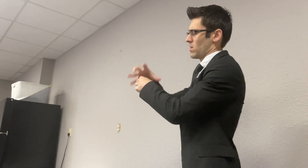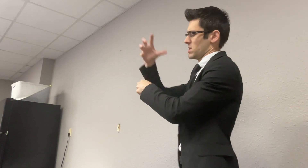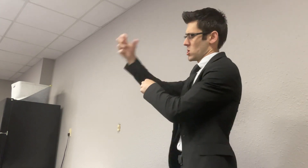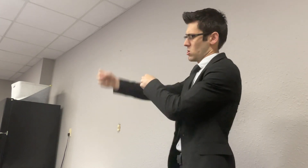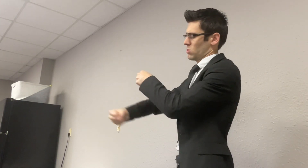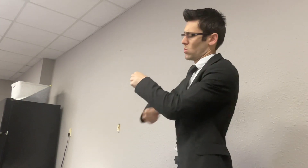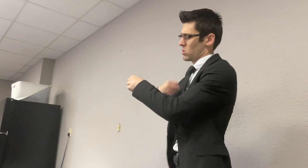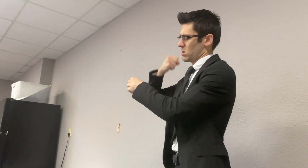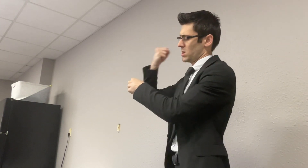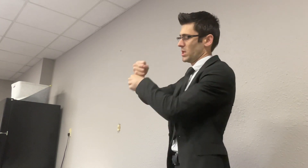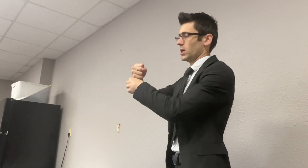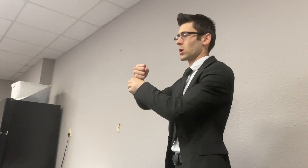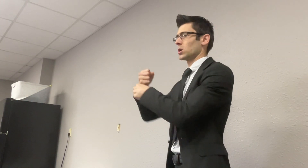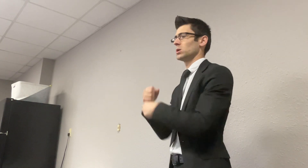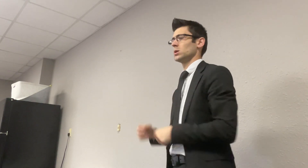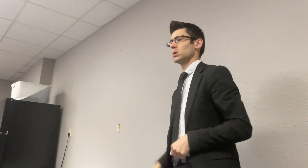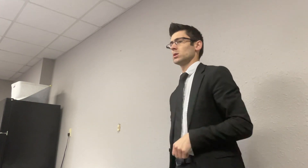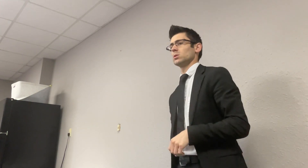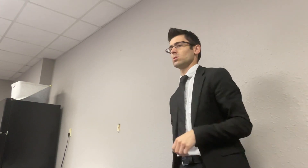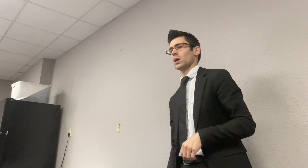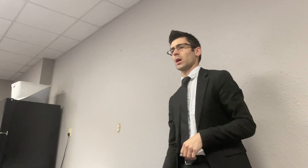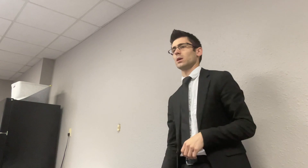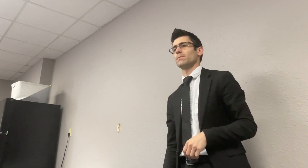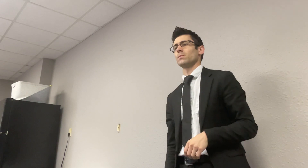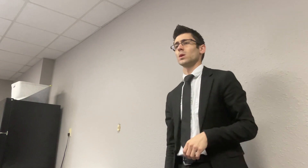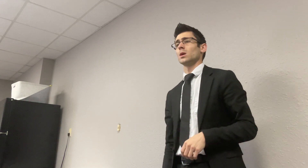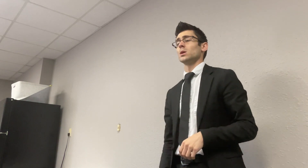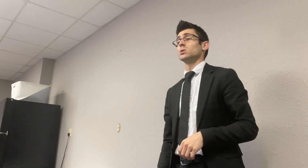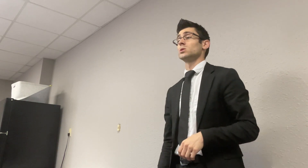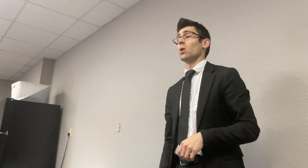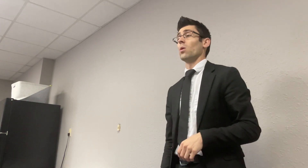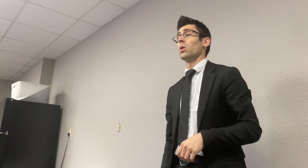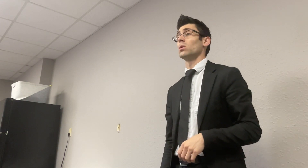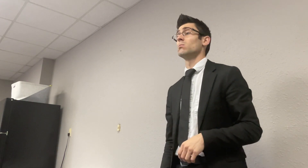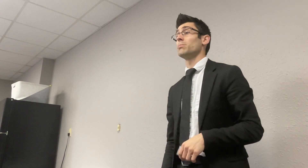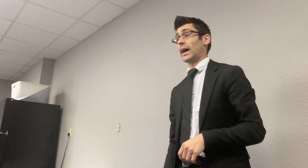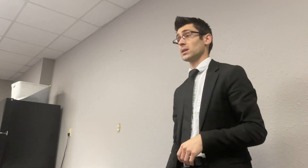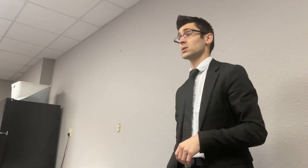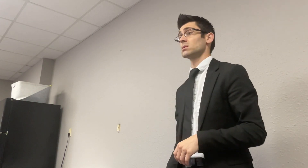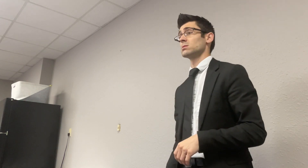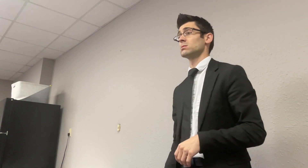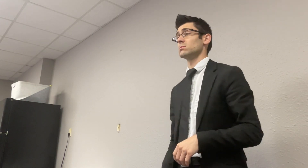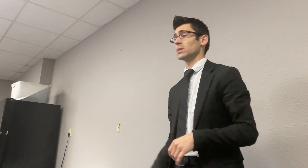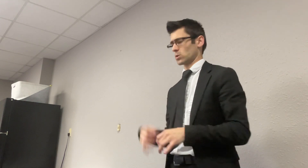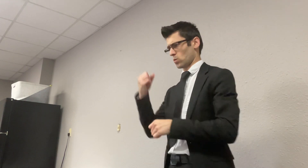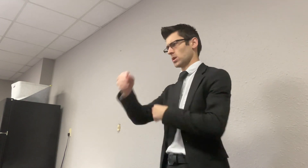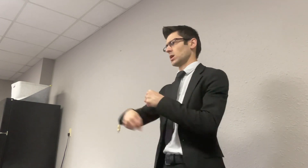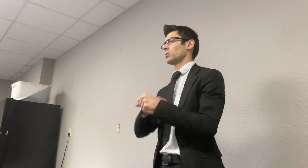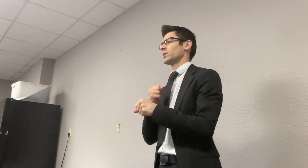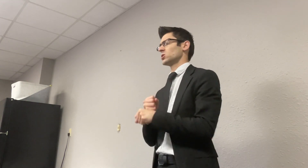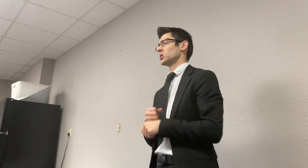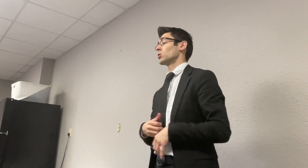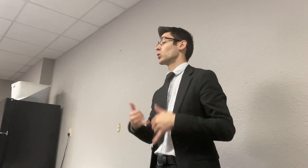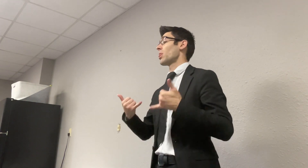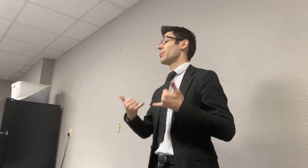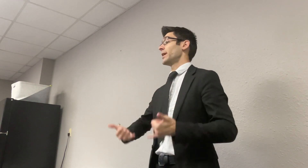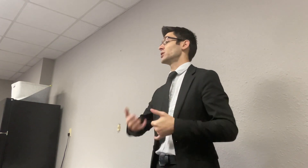the earth, 1 year. Okay? So, past, that's 1 year, this year, or this